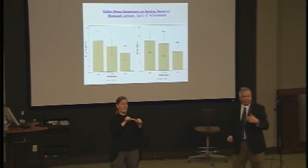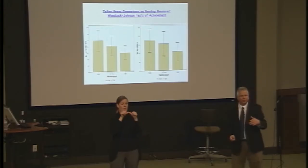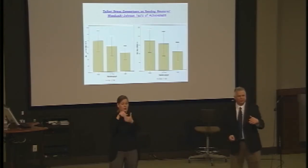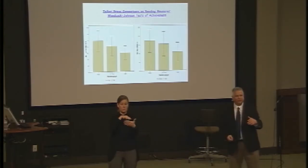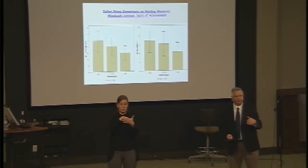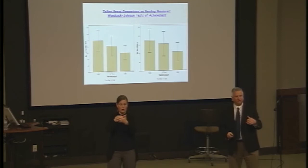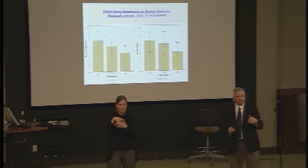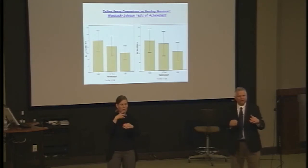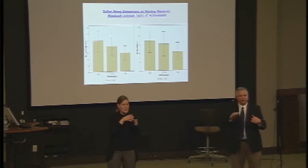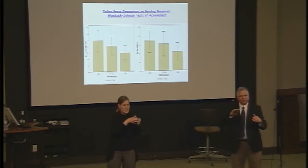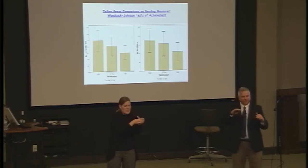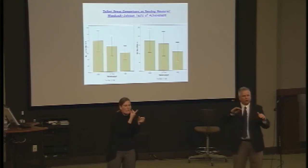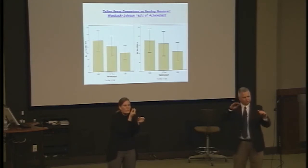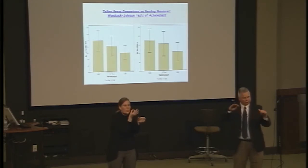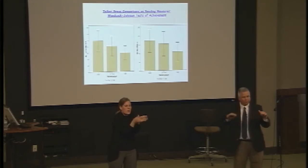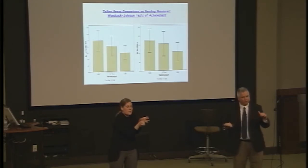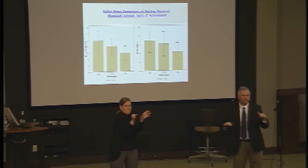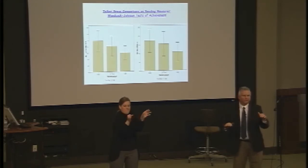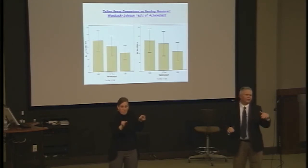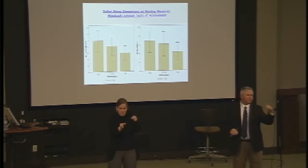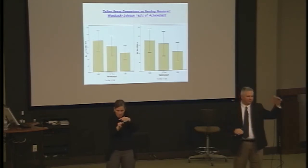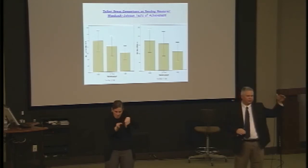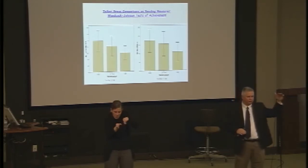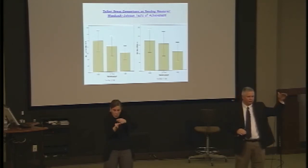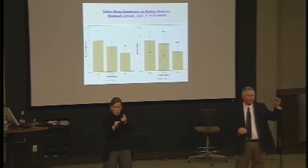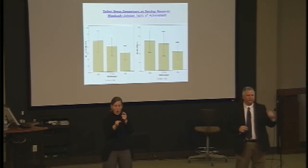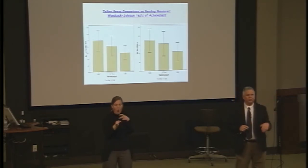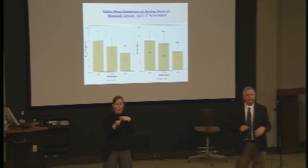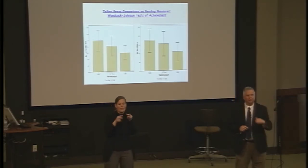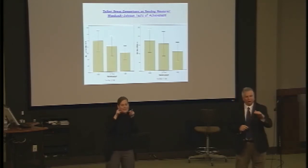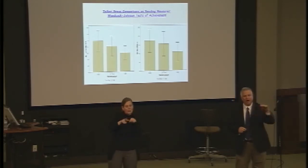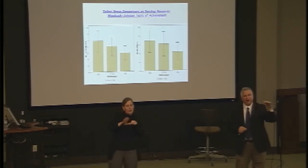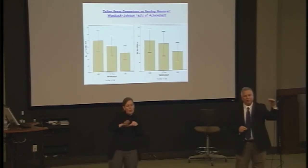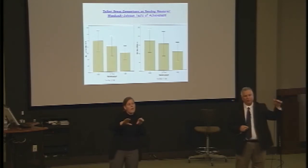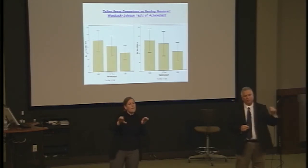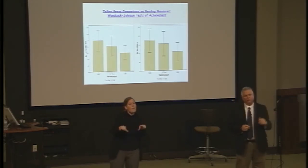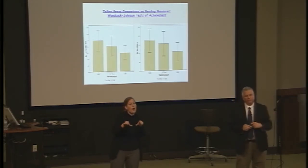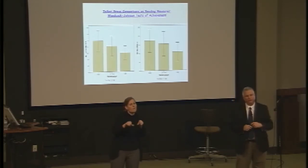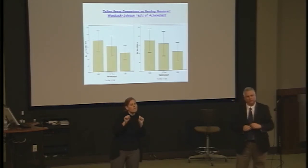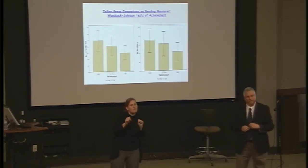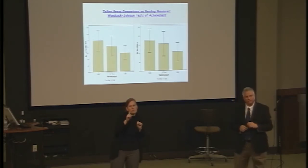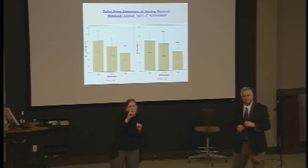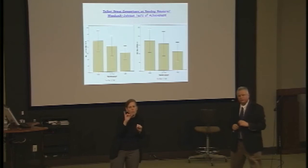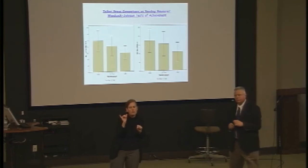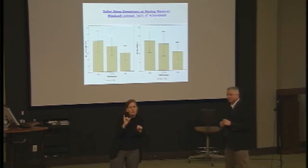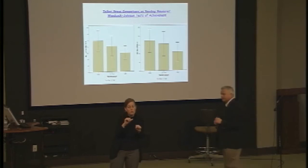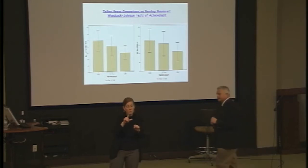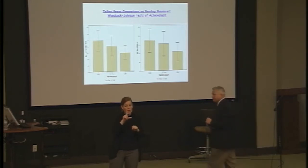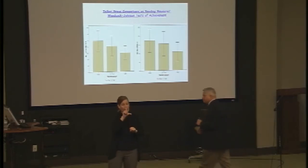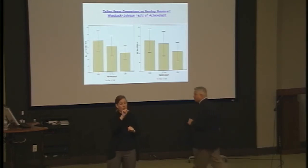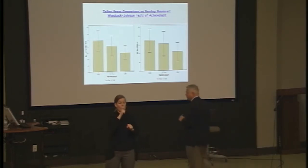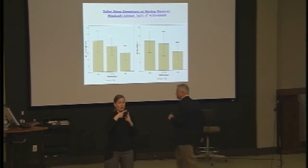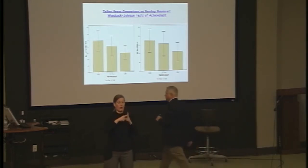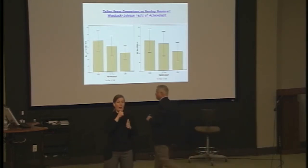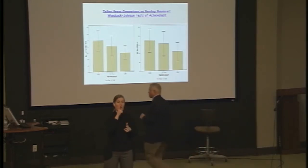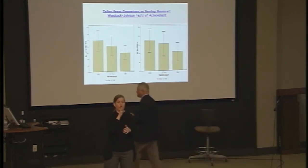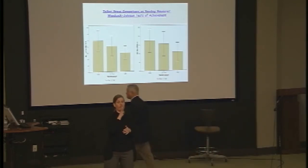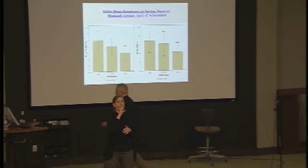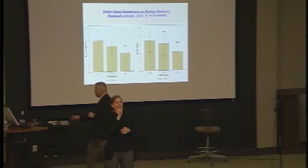and language assessments, late talkers are performing significantly worse than on-time or early talkers.